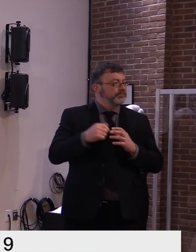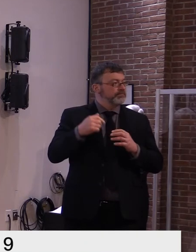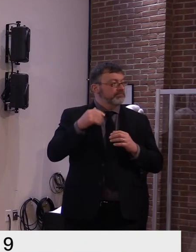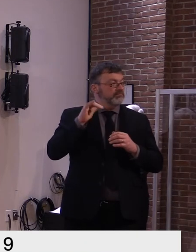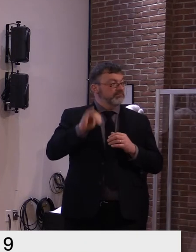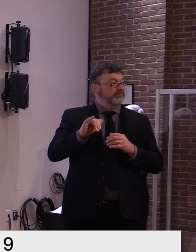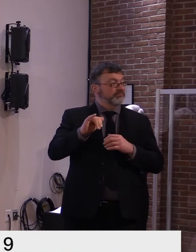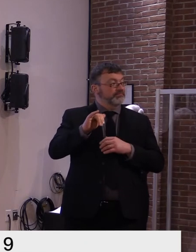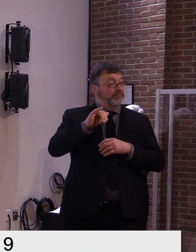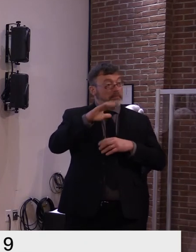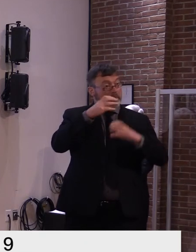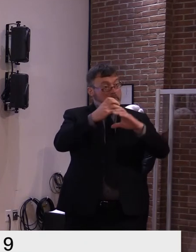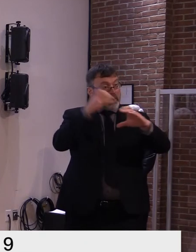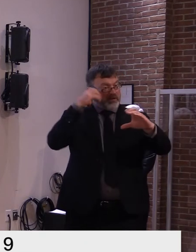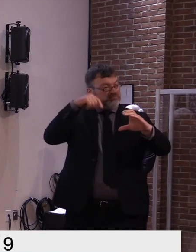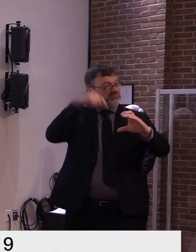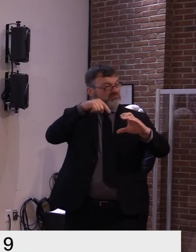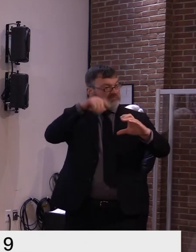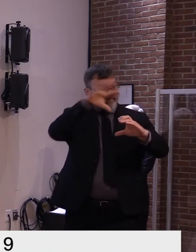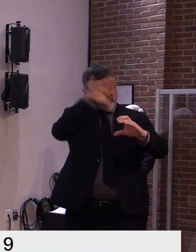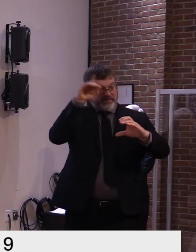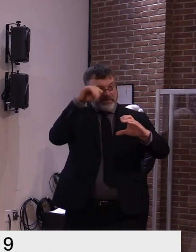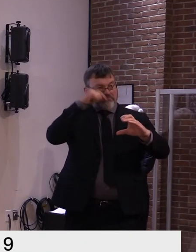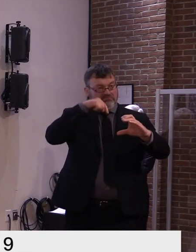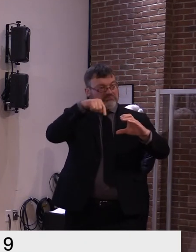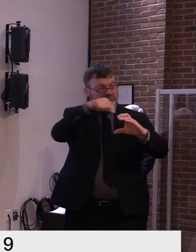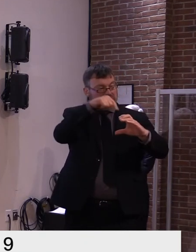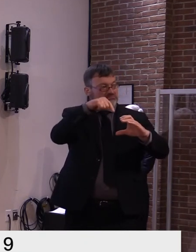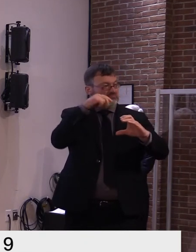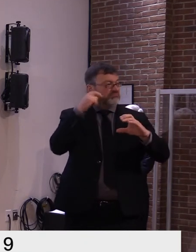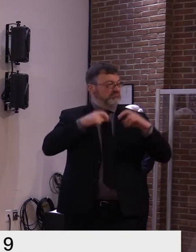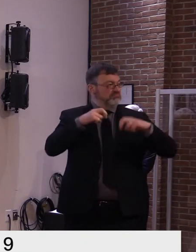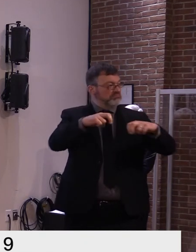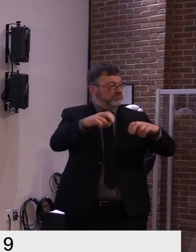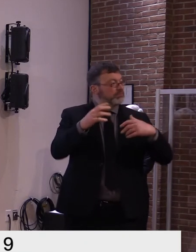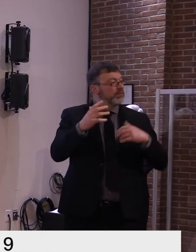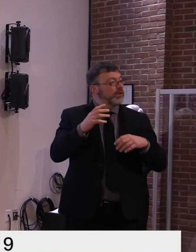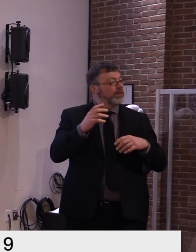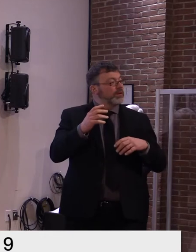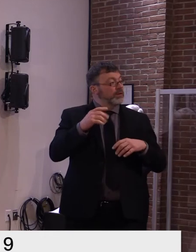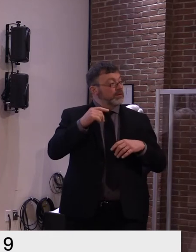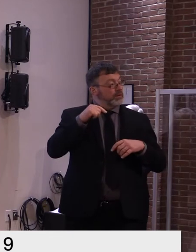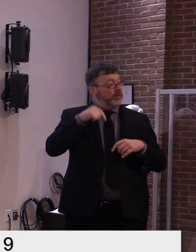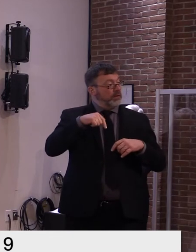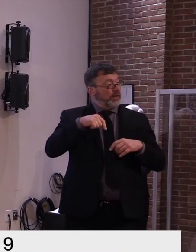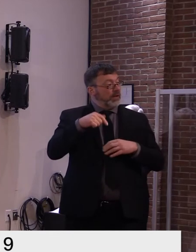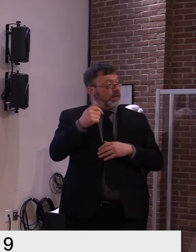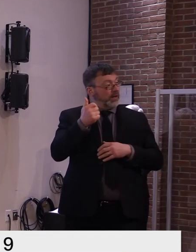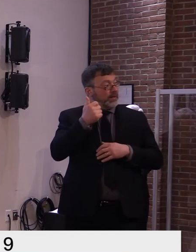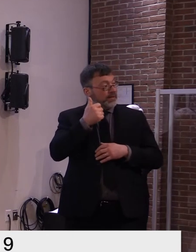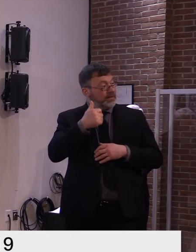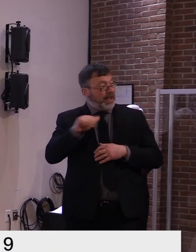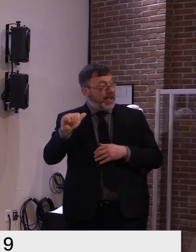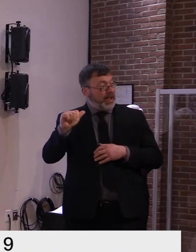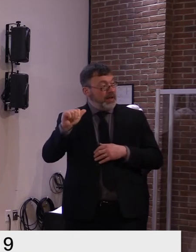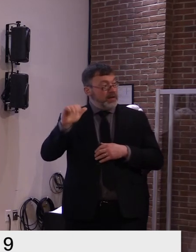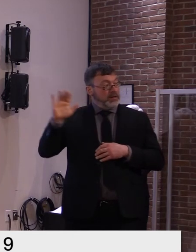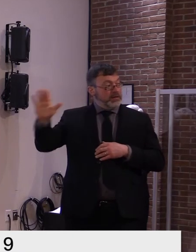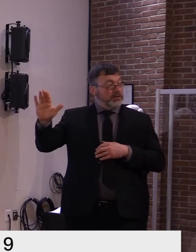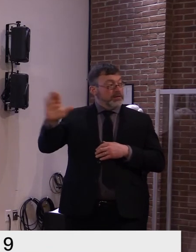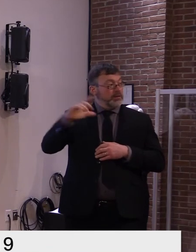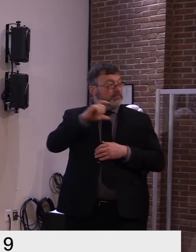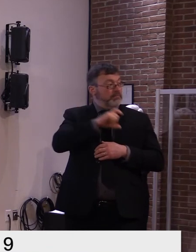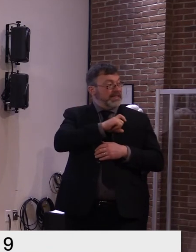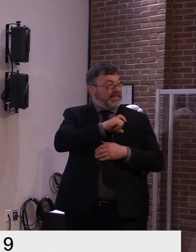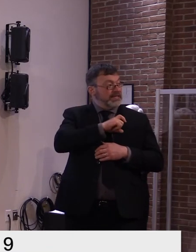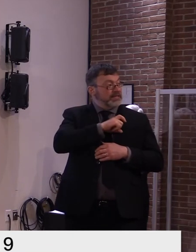agencies investigating whether these Vermonters were involved in the riot that erupted outside the Capitol and inside